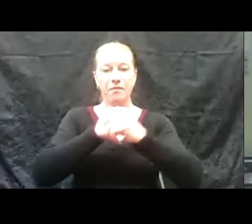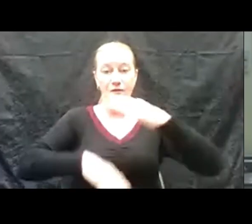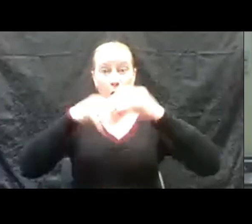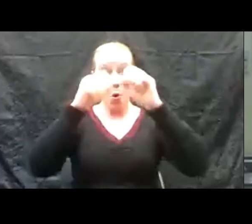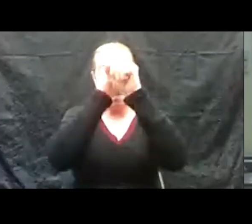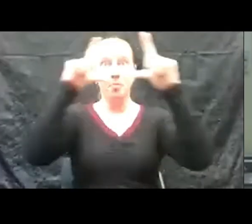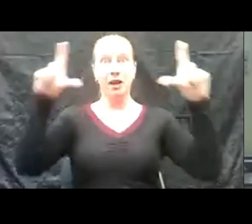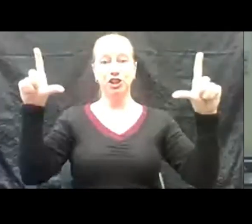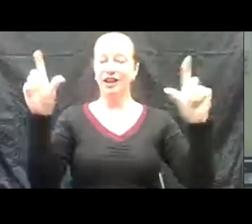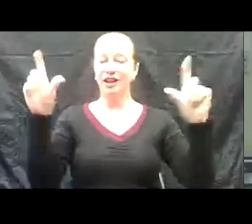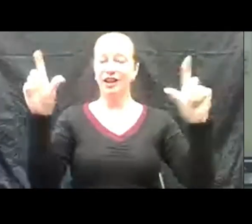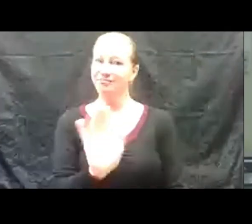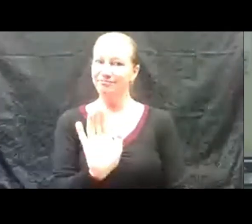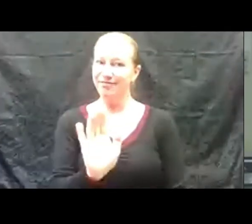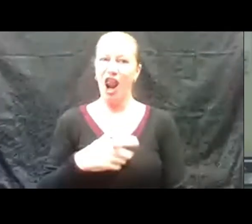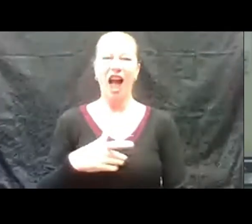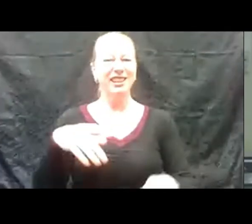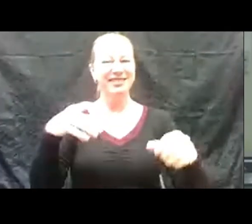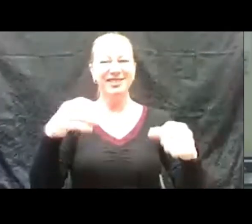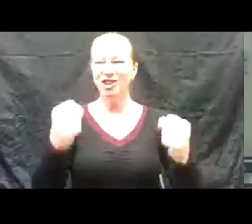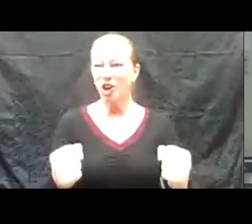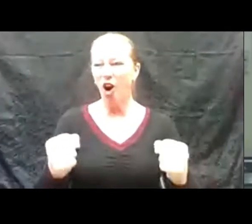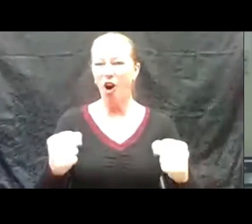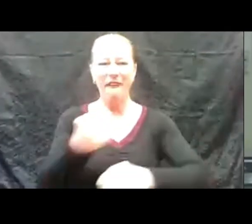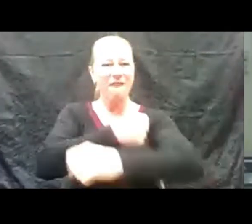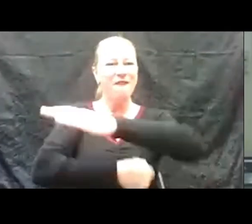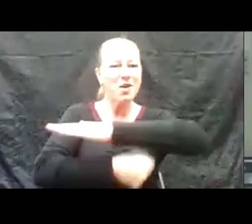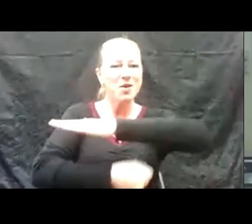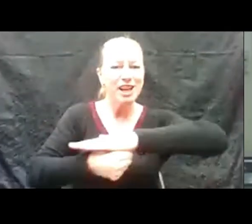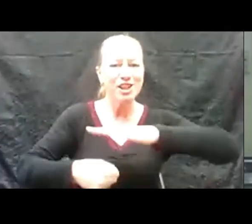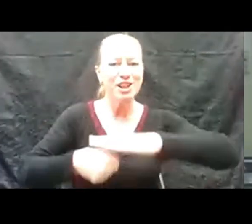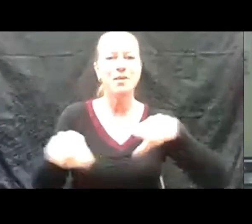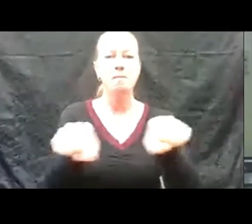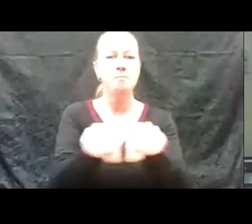if you will. But the rest